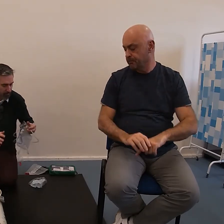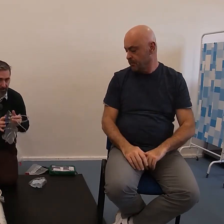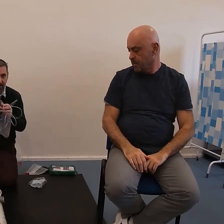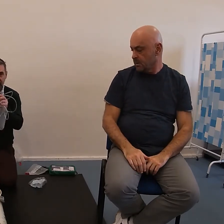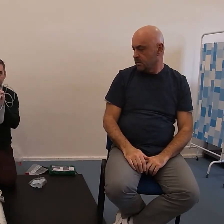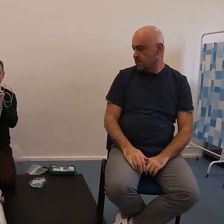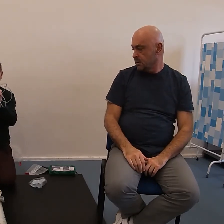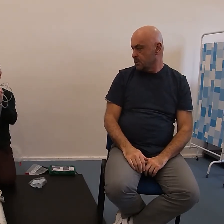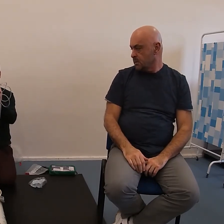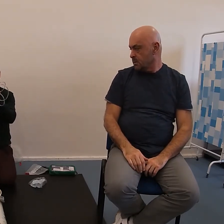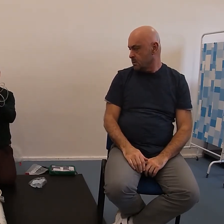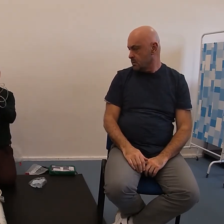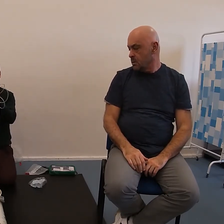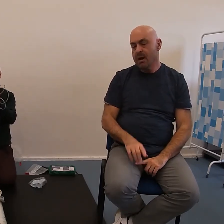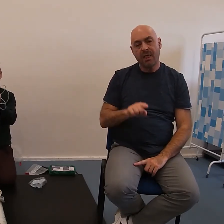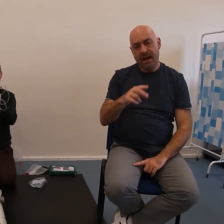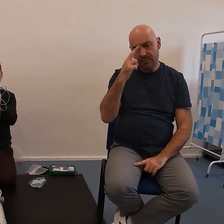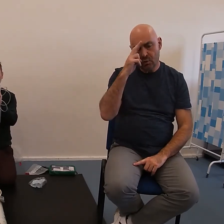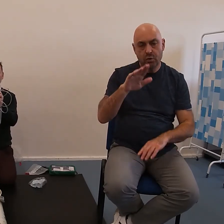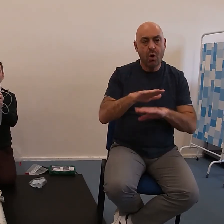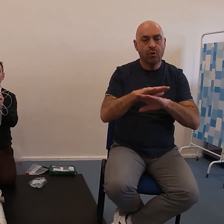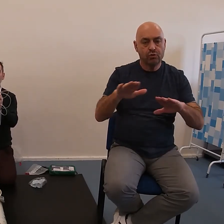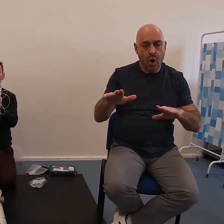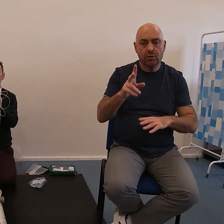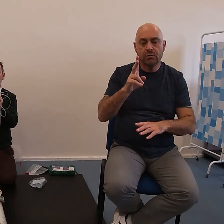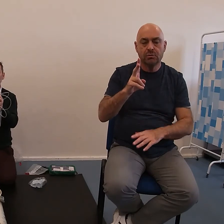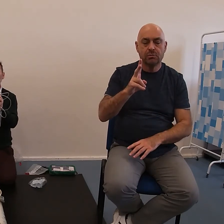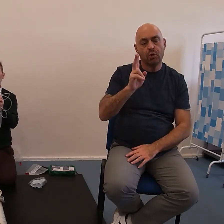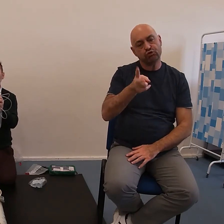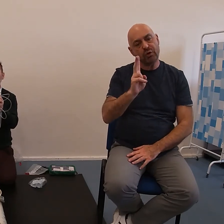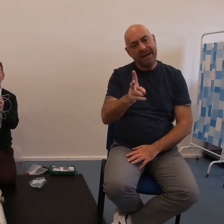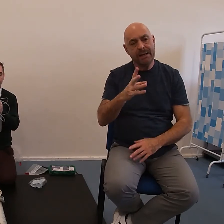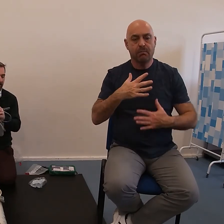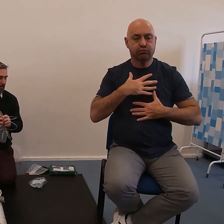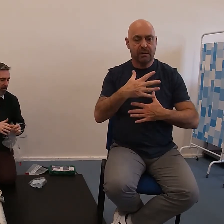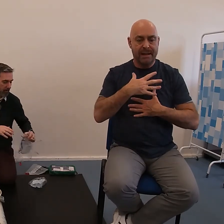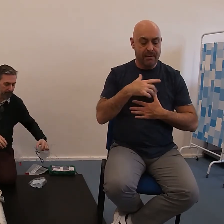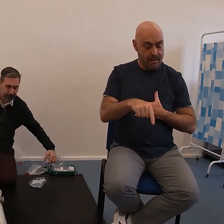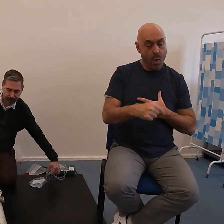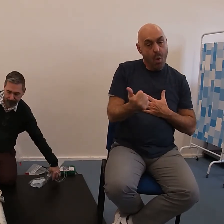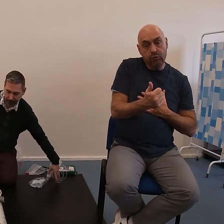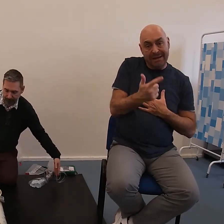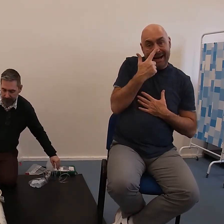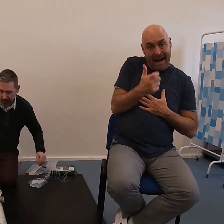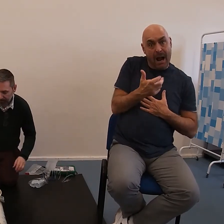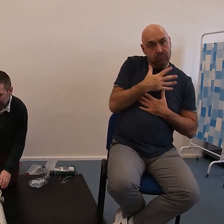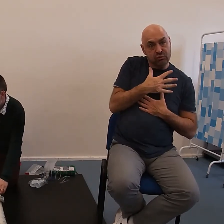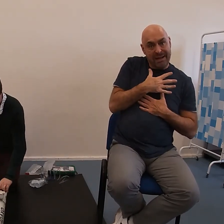So that's called a non-rebreathe mask, and that's for people that can breathe.